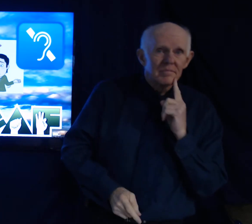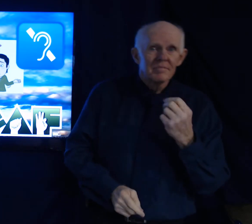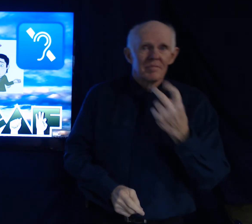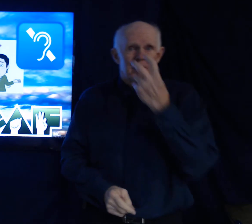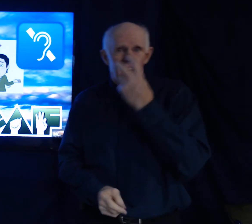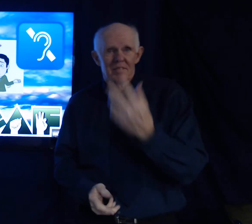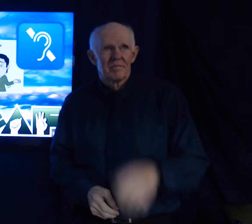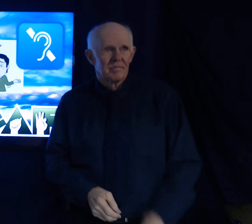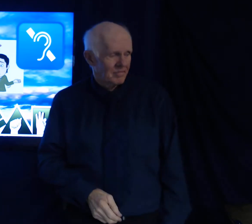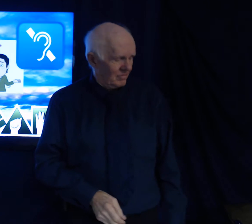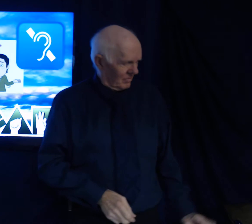Dive and blind.